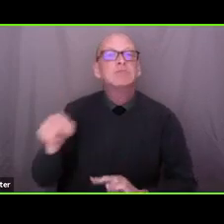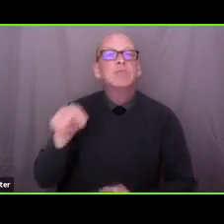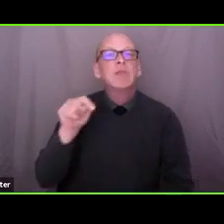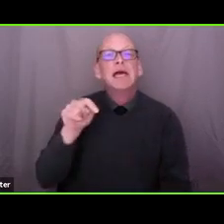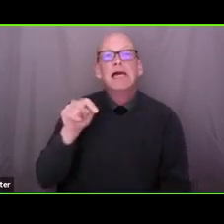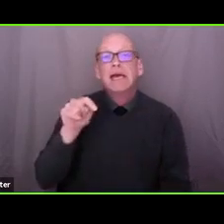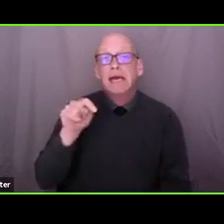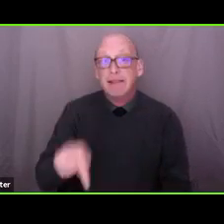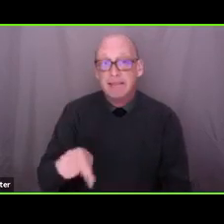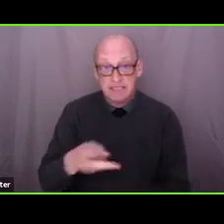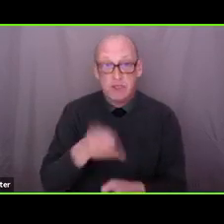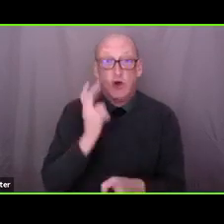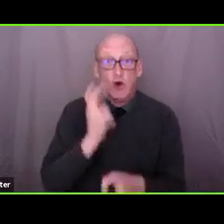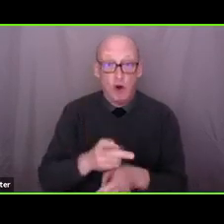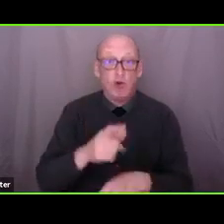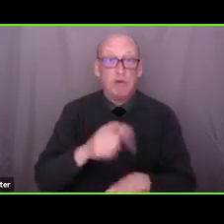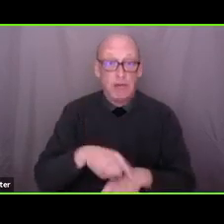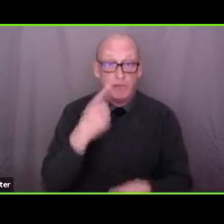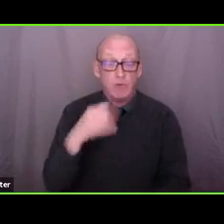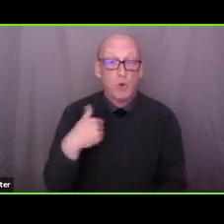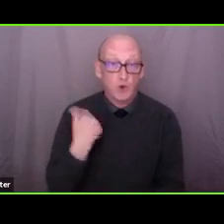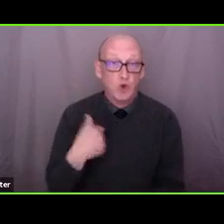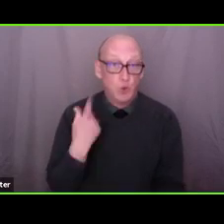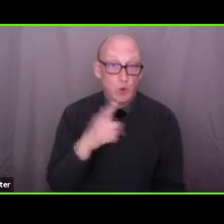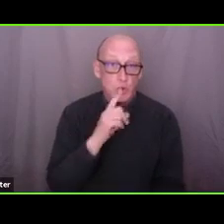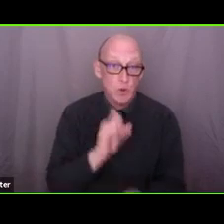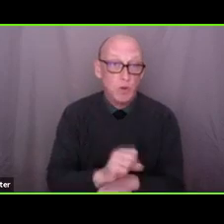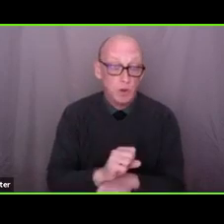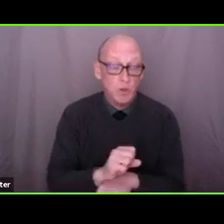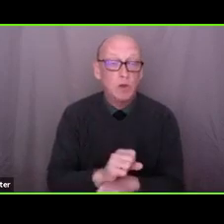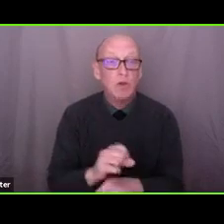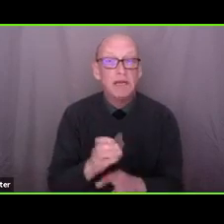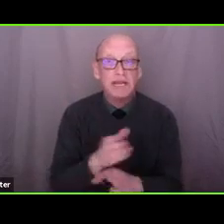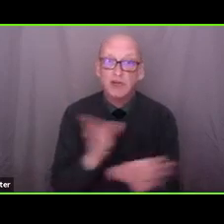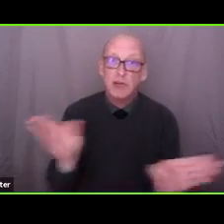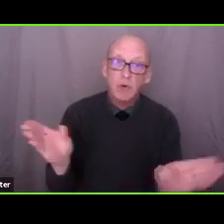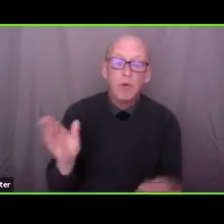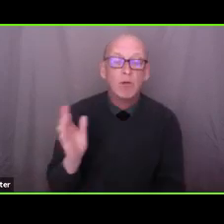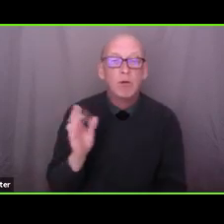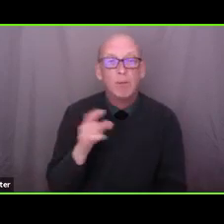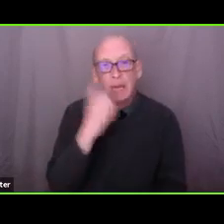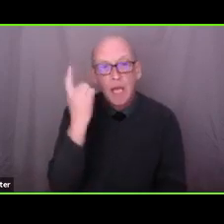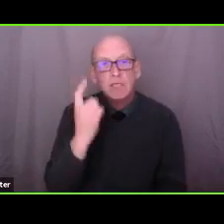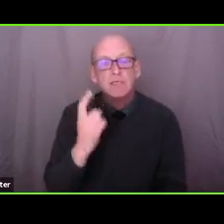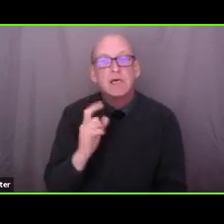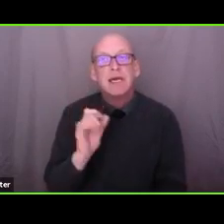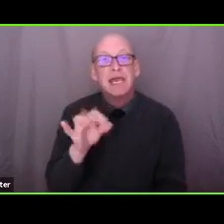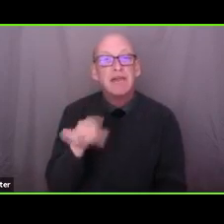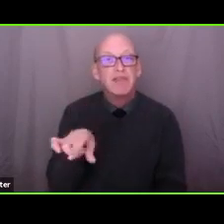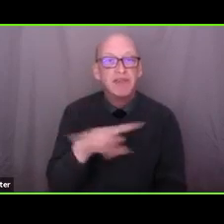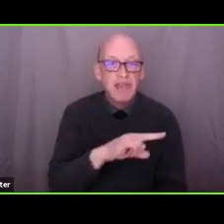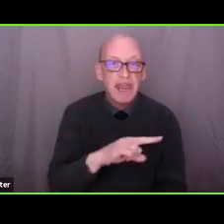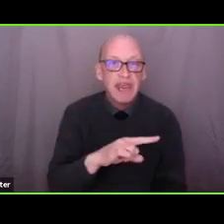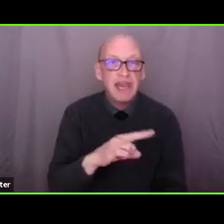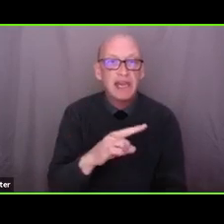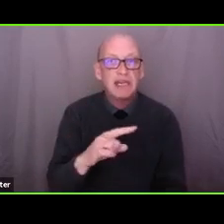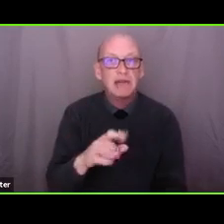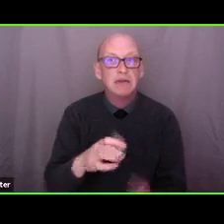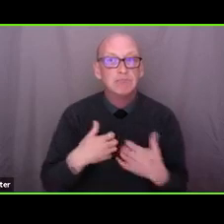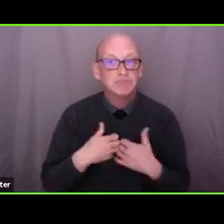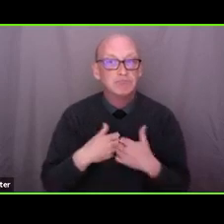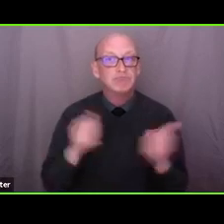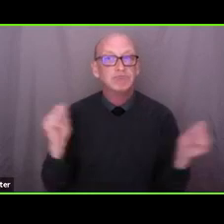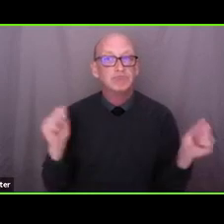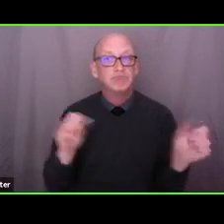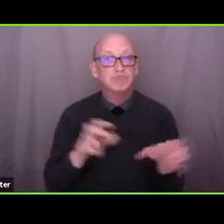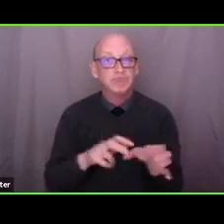a very hard time for our youth. I mean, you know, in general, because if they're even are out,